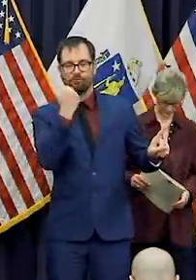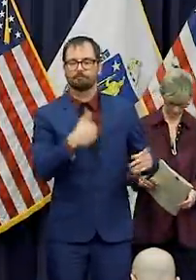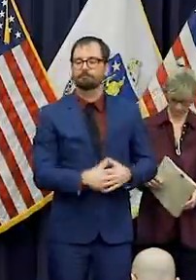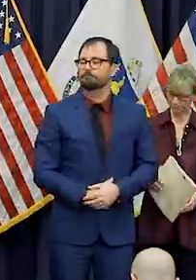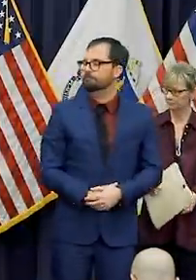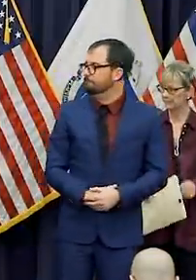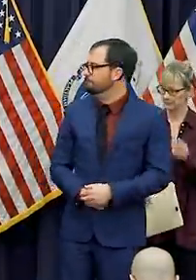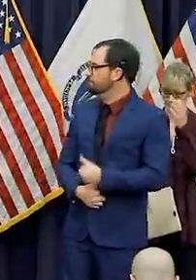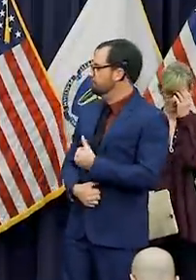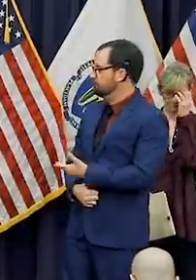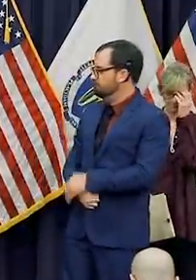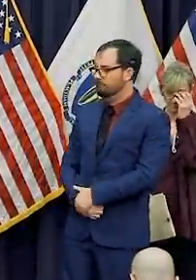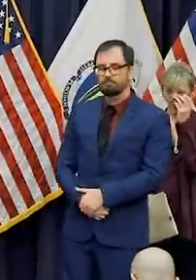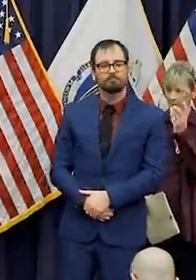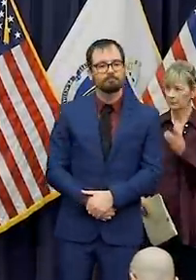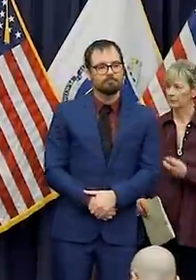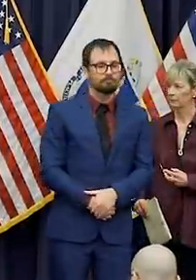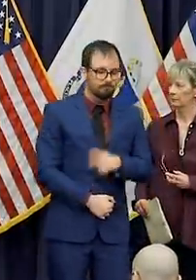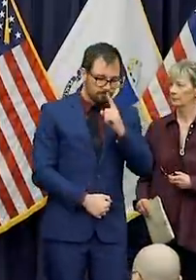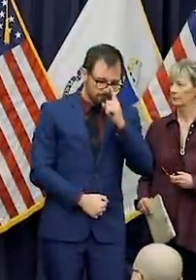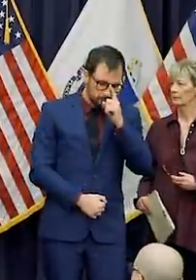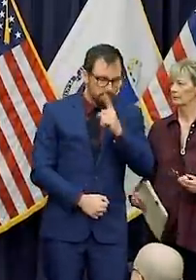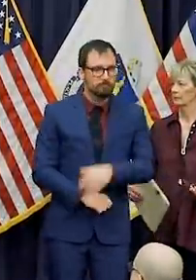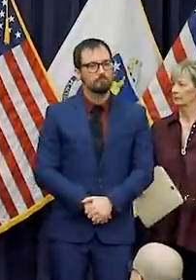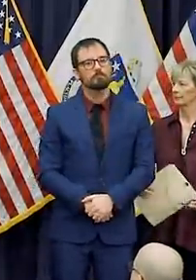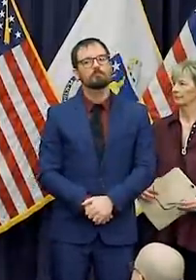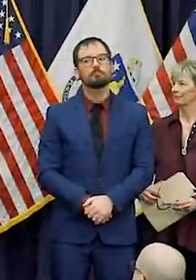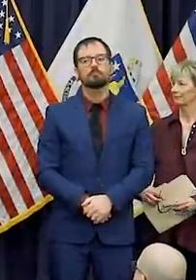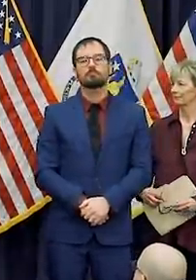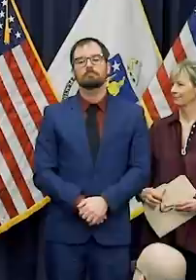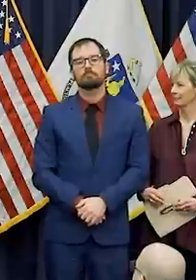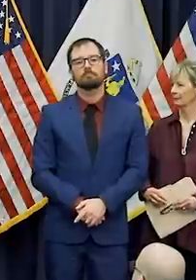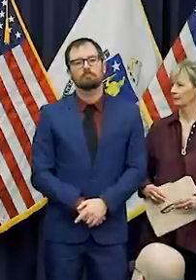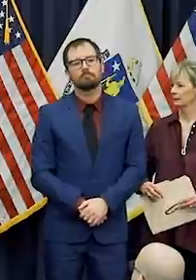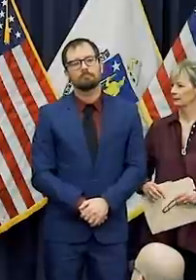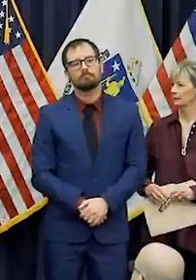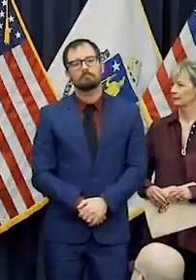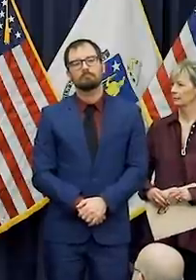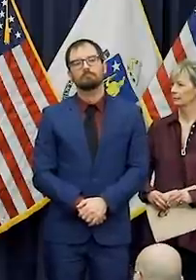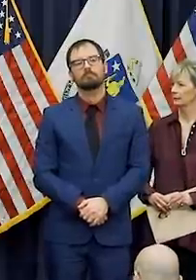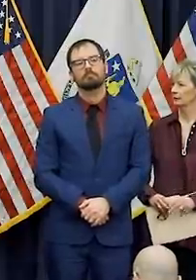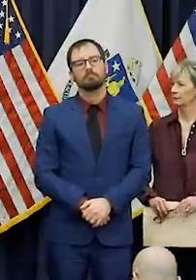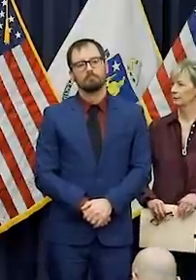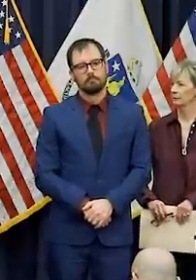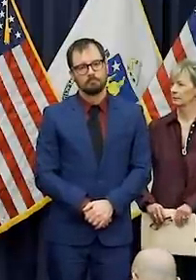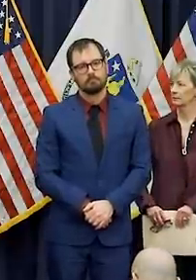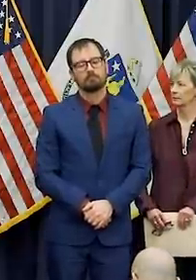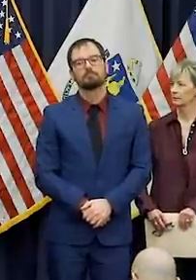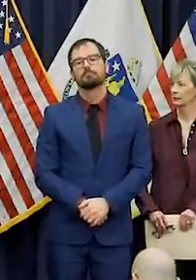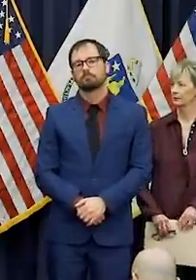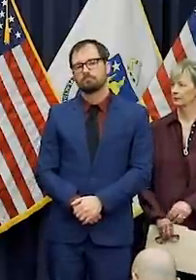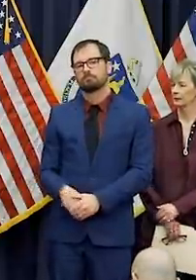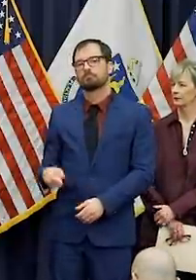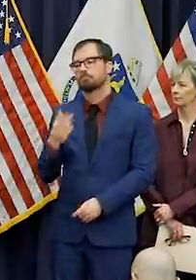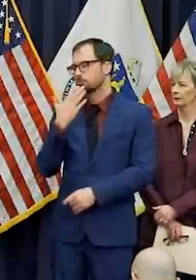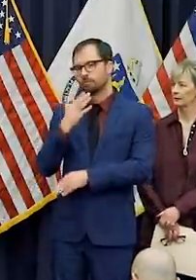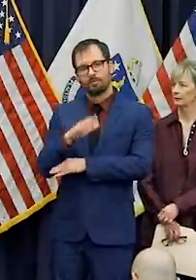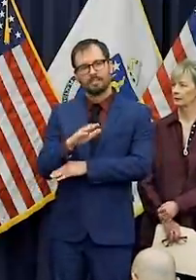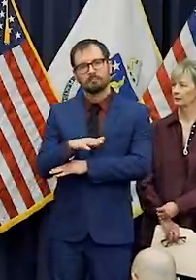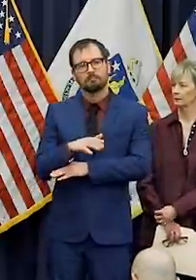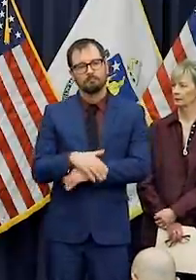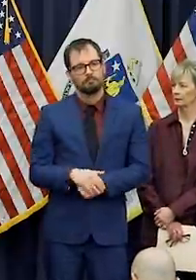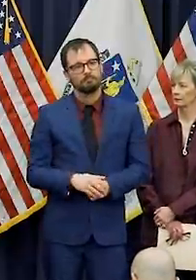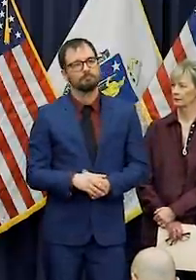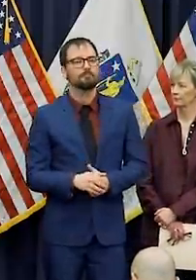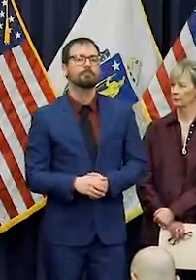Thank you, Secretary. Good evening. I'd like to now share with you our latest COVID-19 case counts and some other